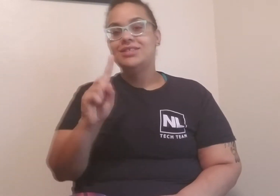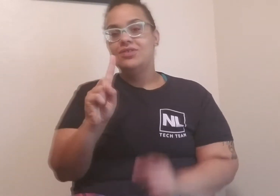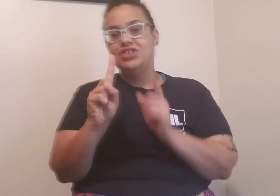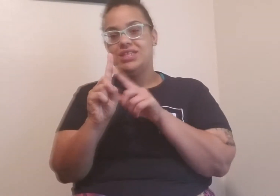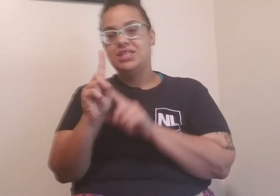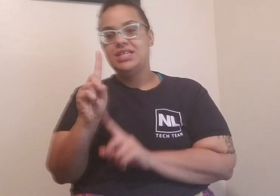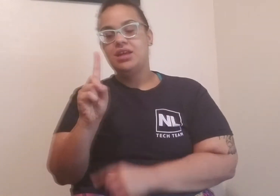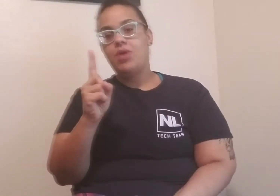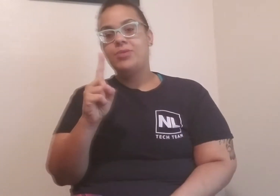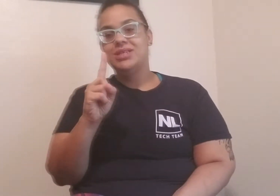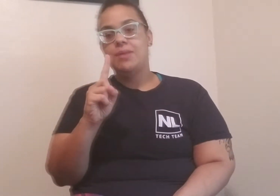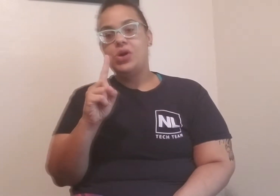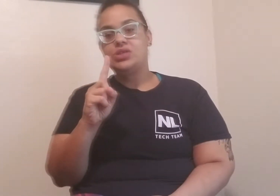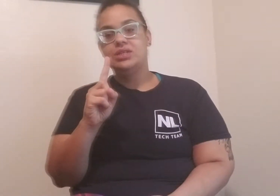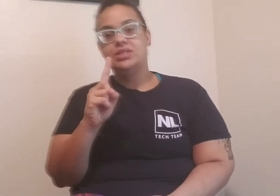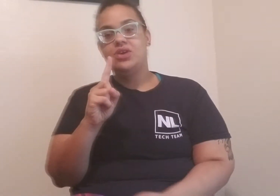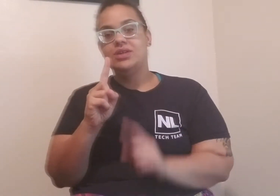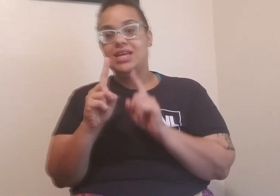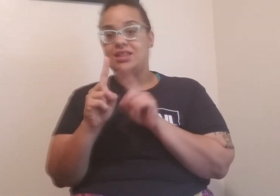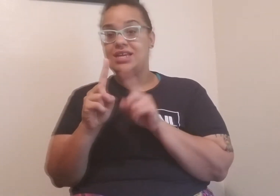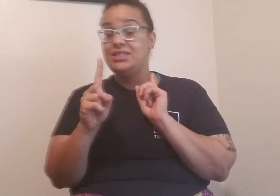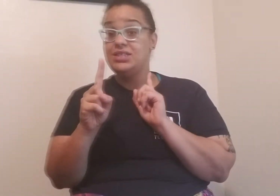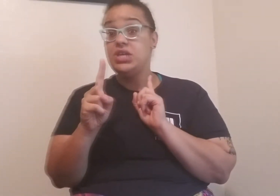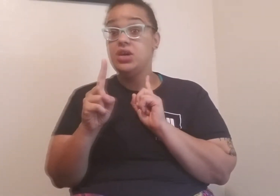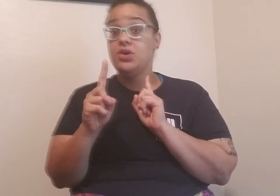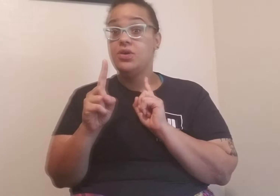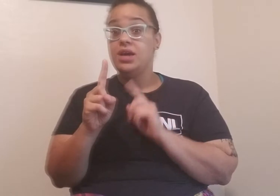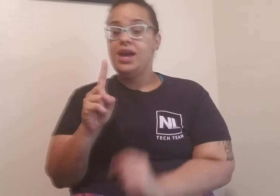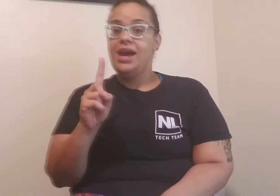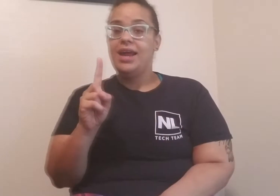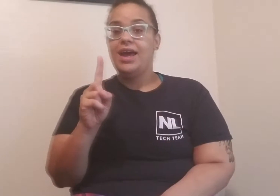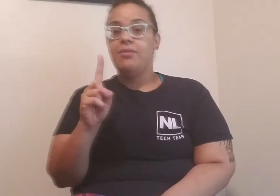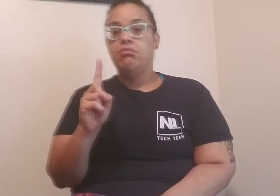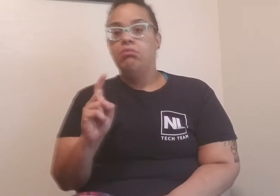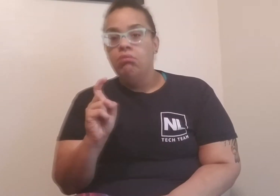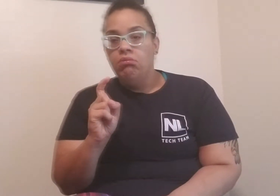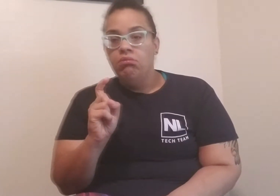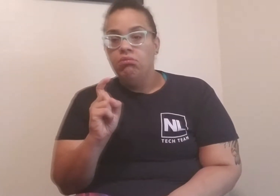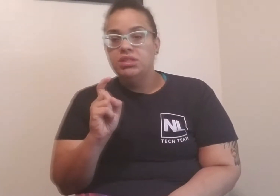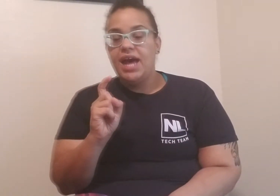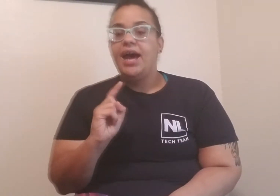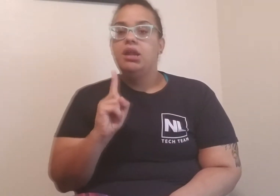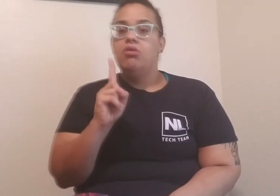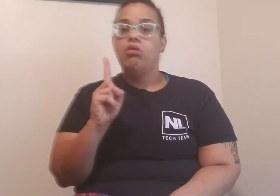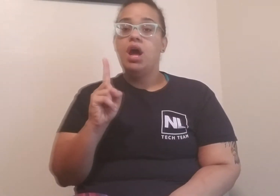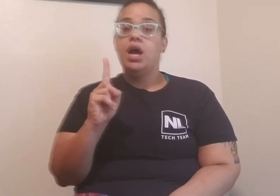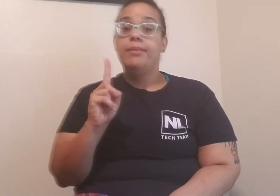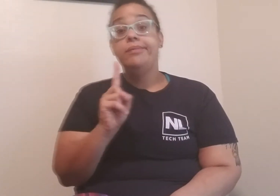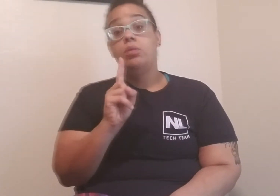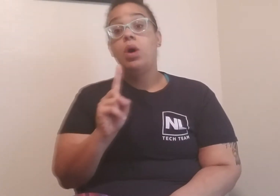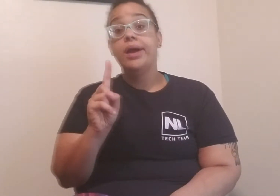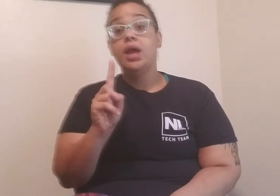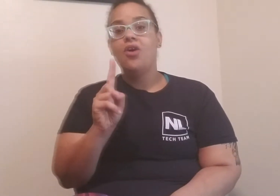it's just this represent a person. So you can say this is you and I'm sad, or I'm walking, or